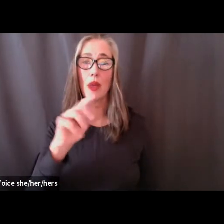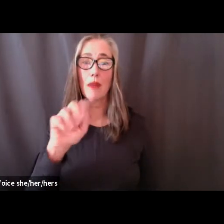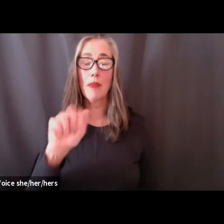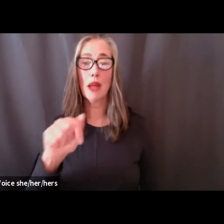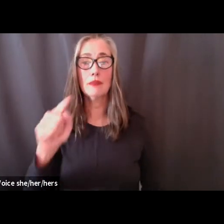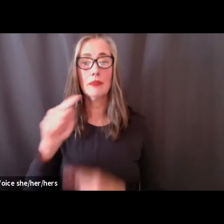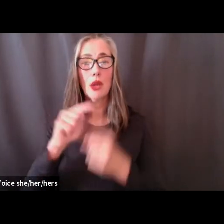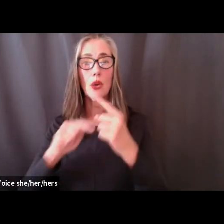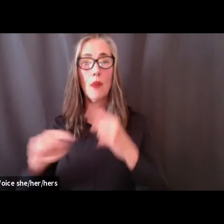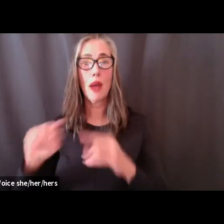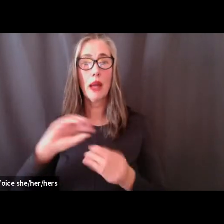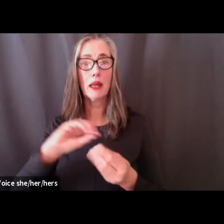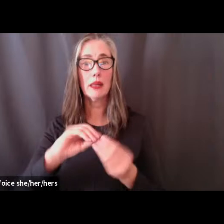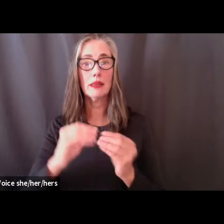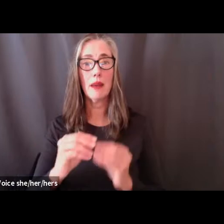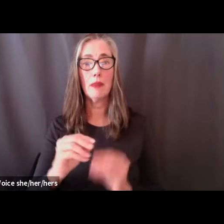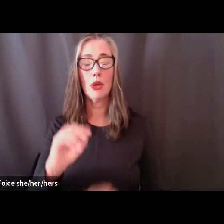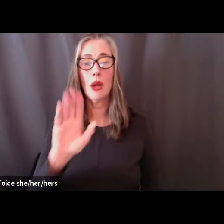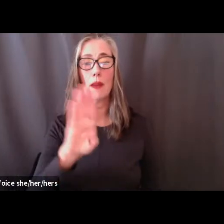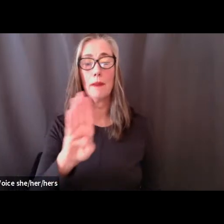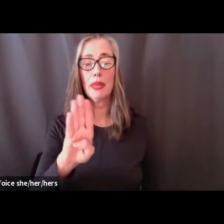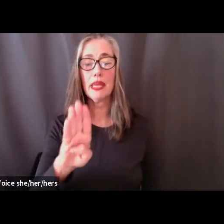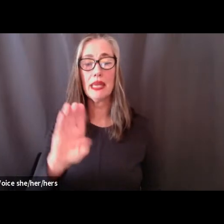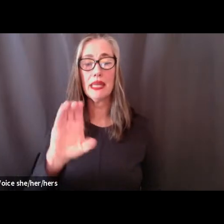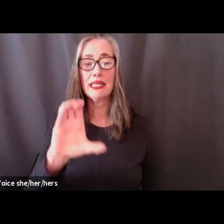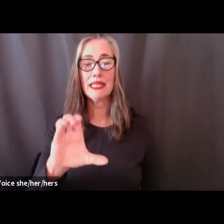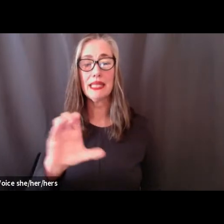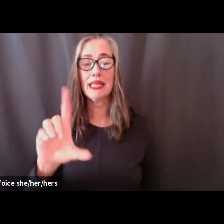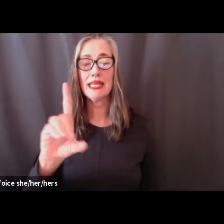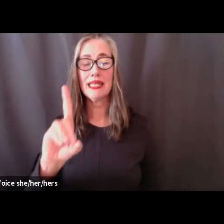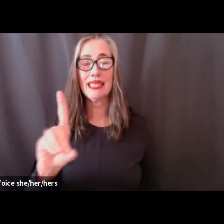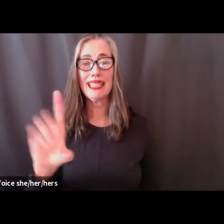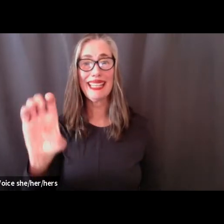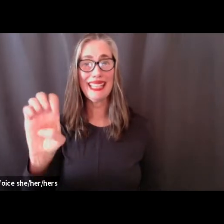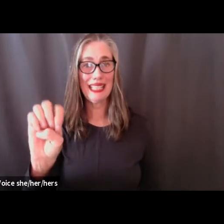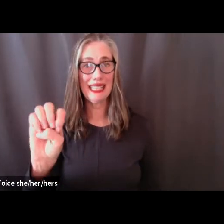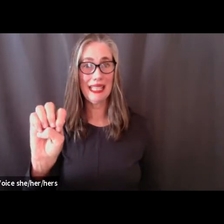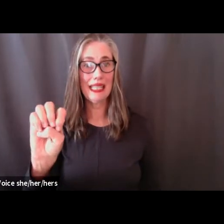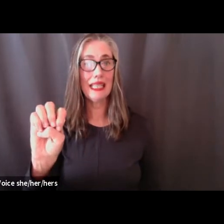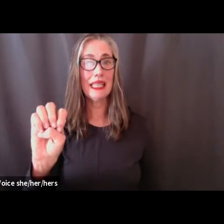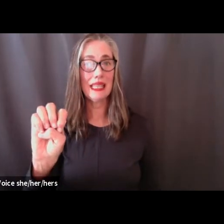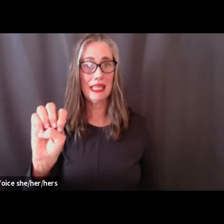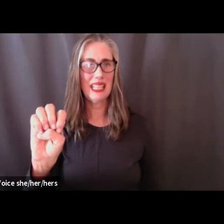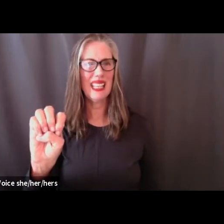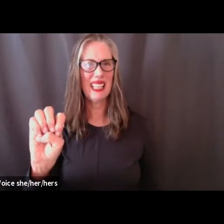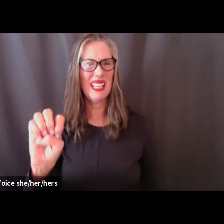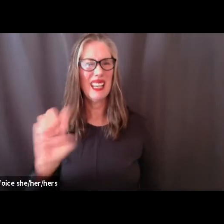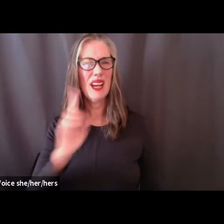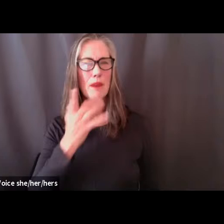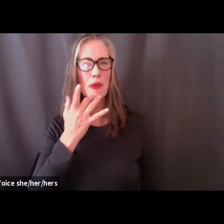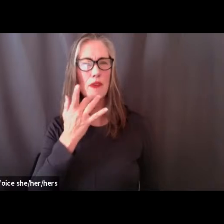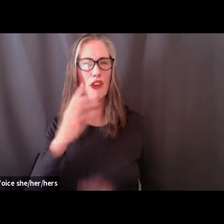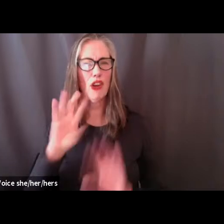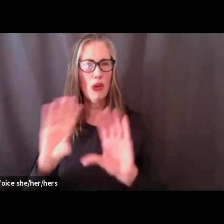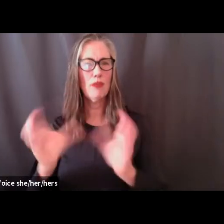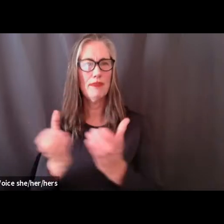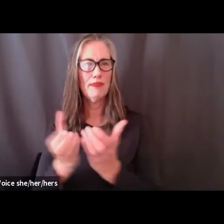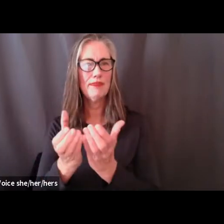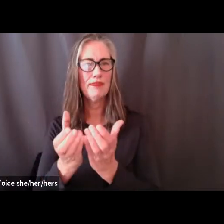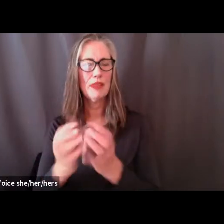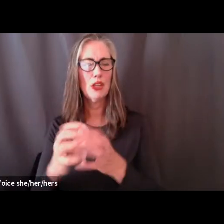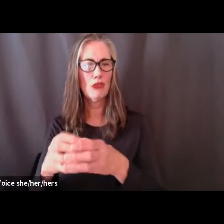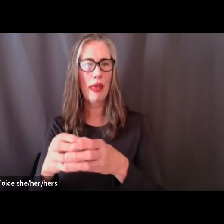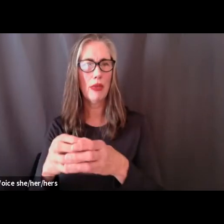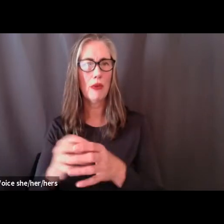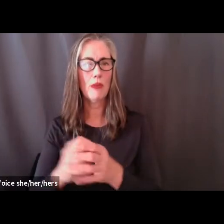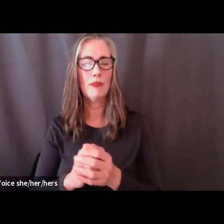to items B, C, D, and E. Initially, I said I'd like to take them up as a package. Do I have a